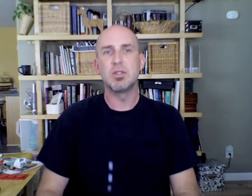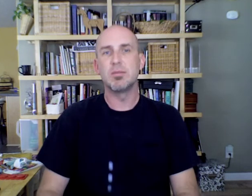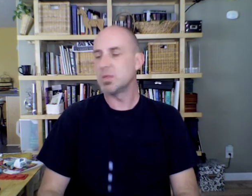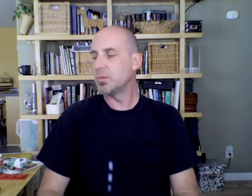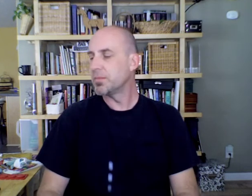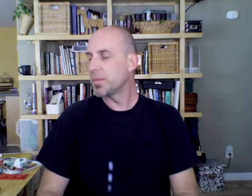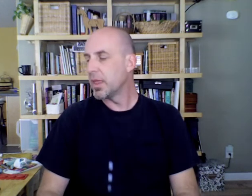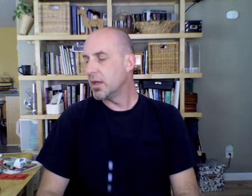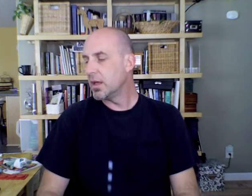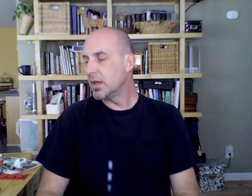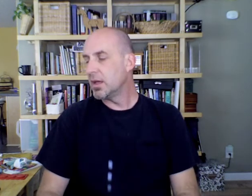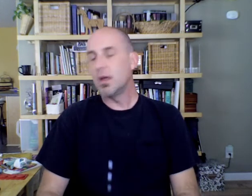So.